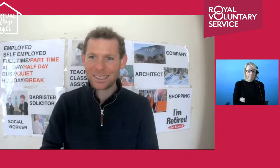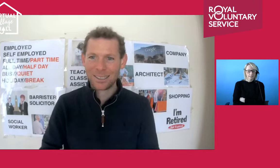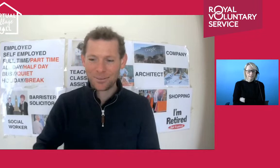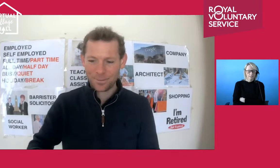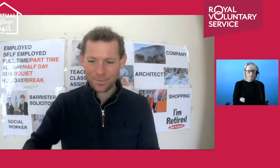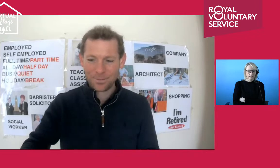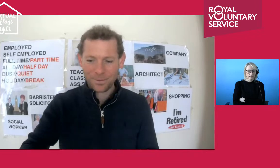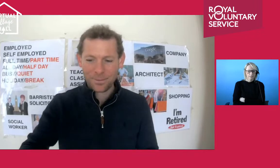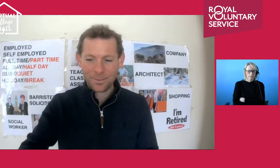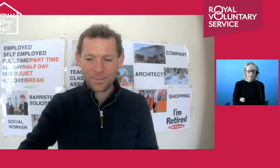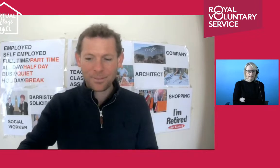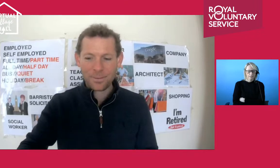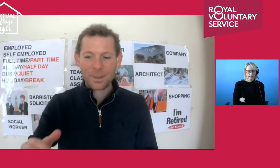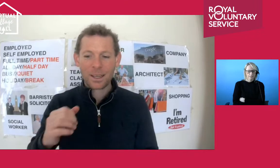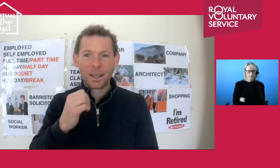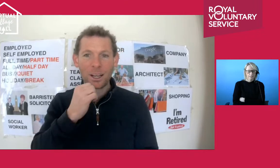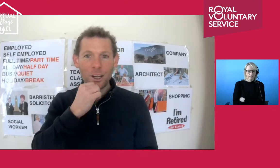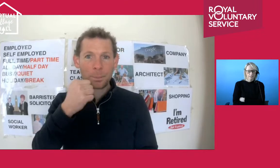busy.